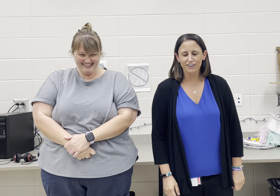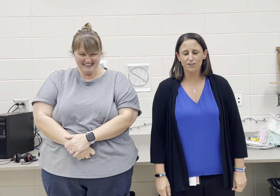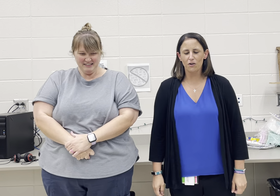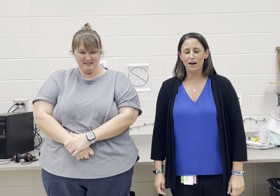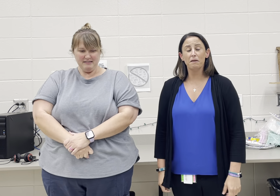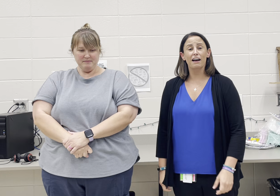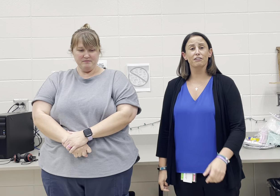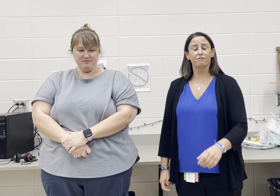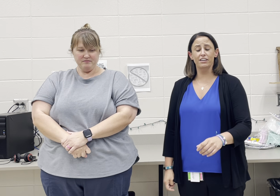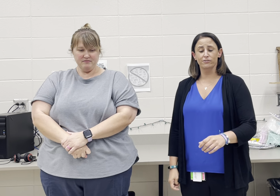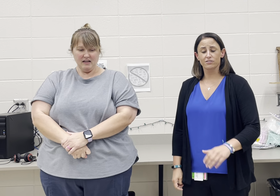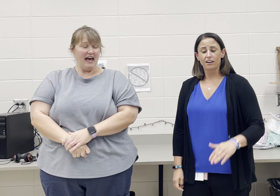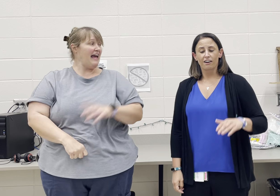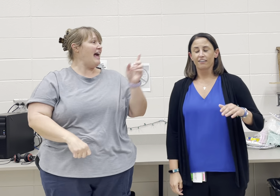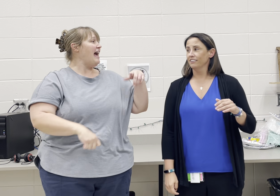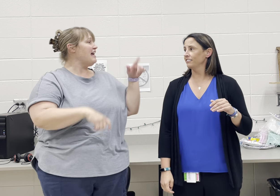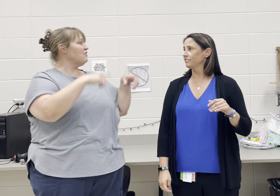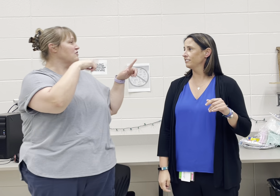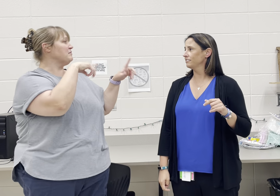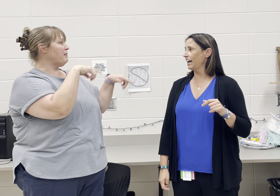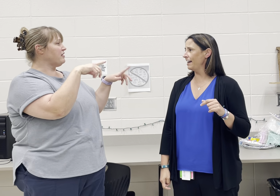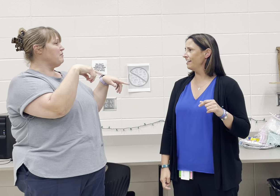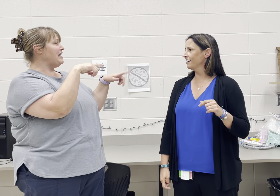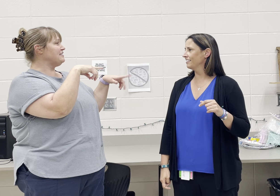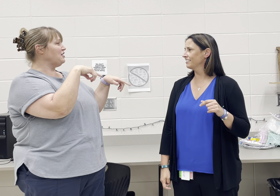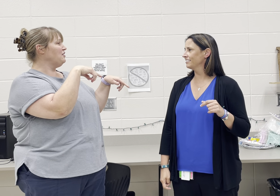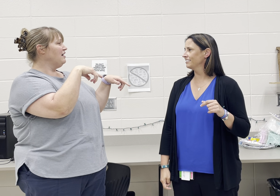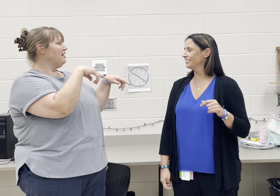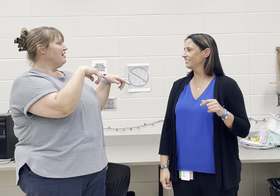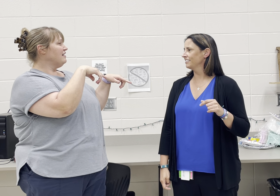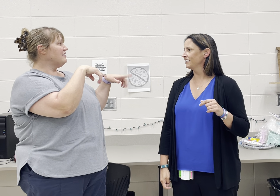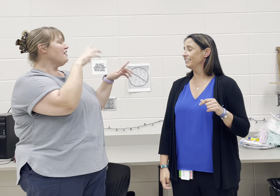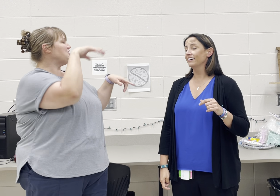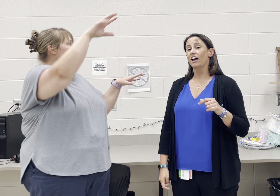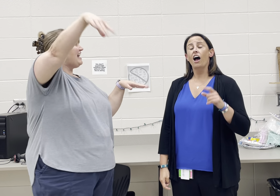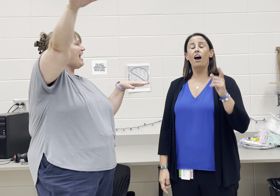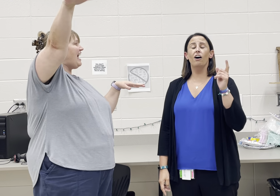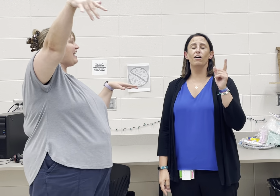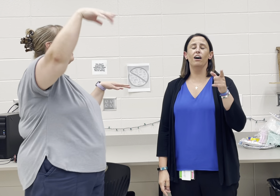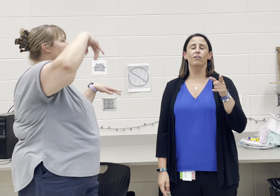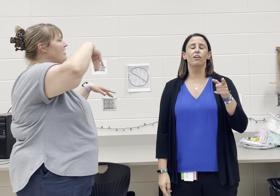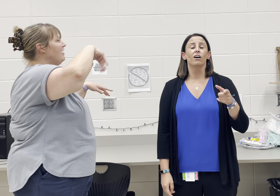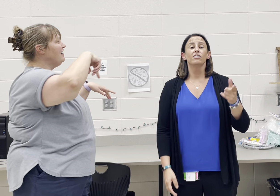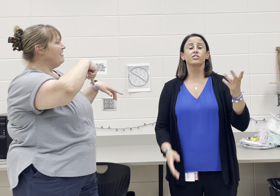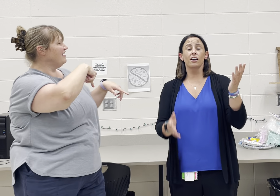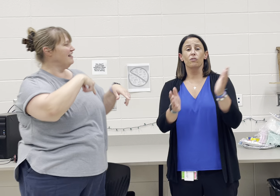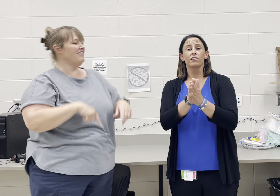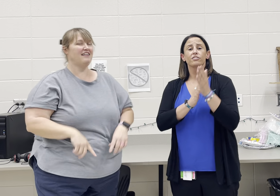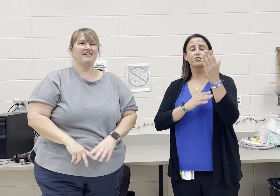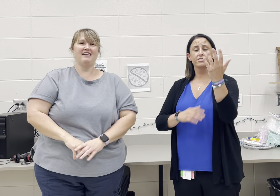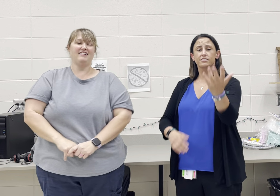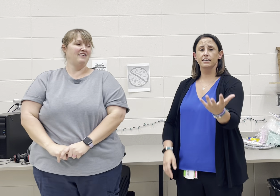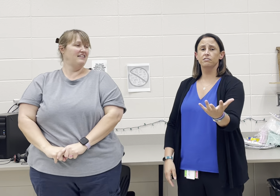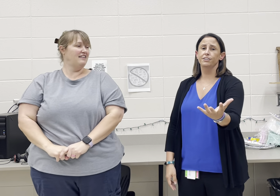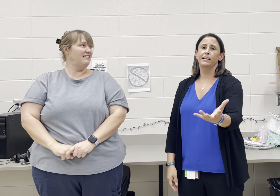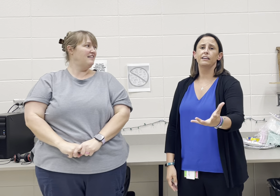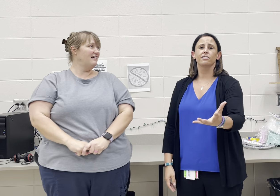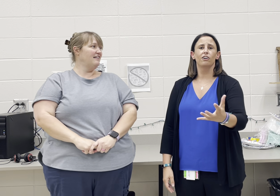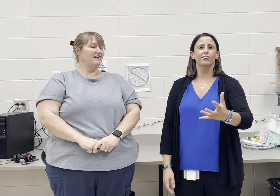Grow up. I refuse. Hey, and there's something special with that too? Not the chicken head. Oh. So, there's a skill you need called